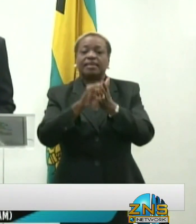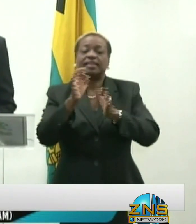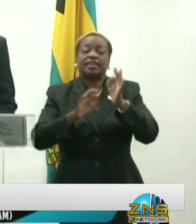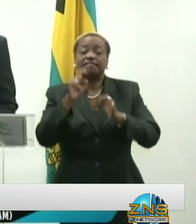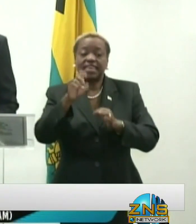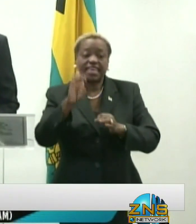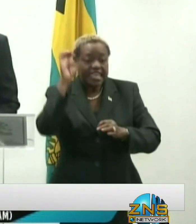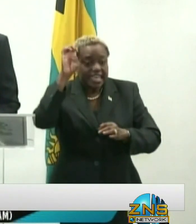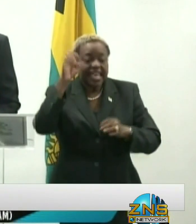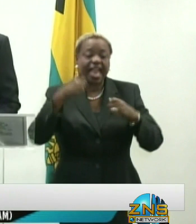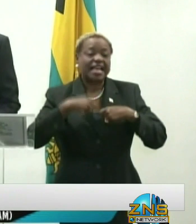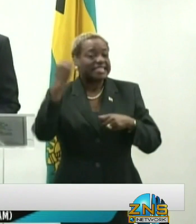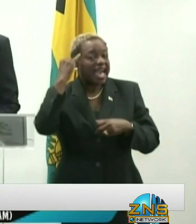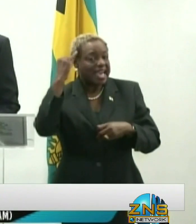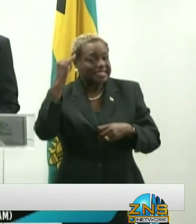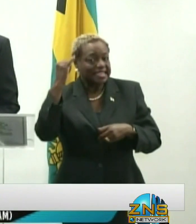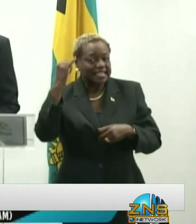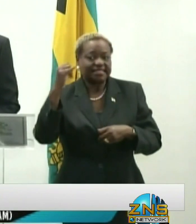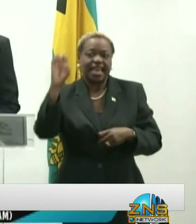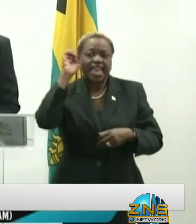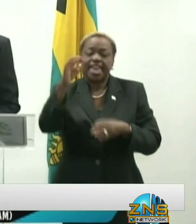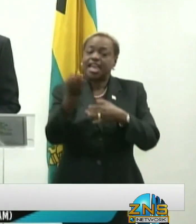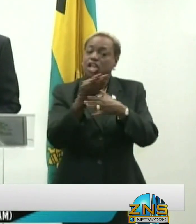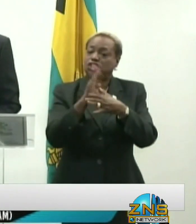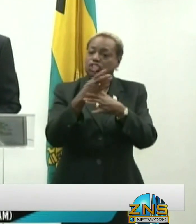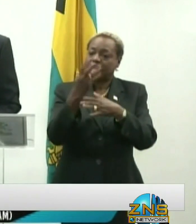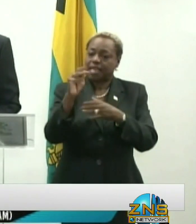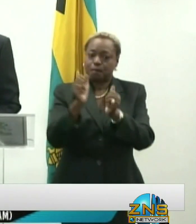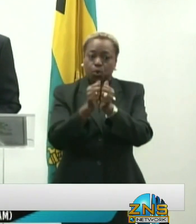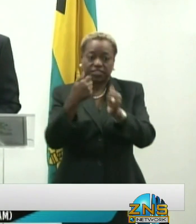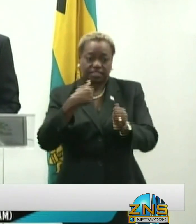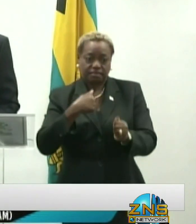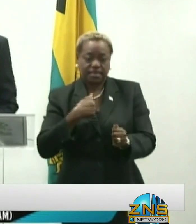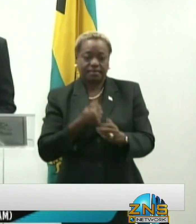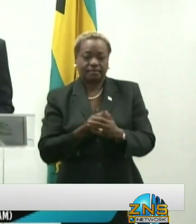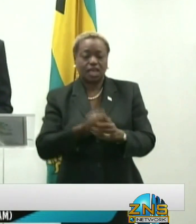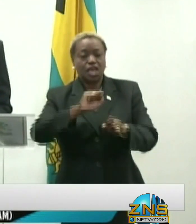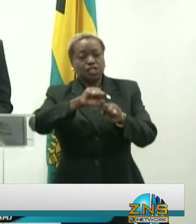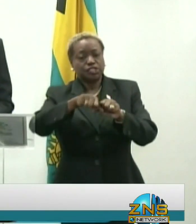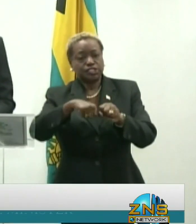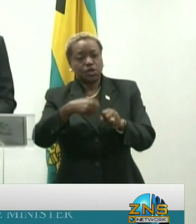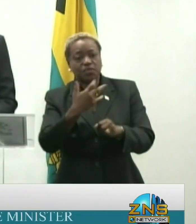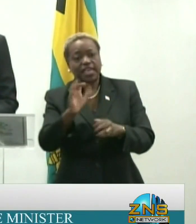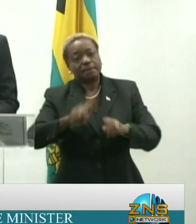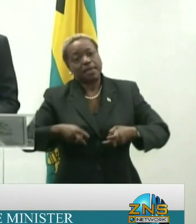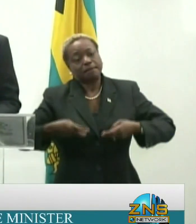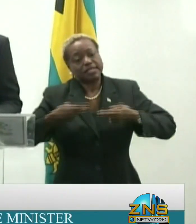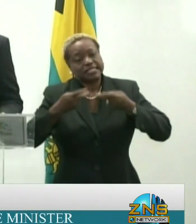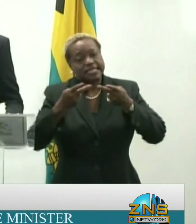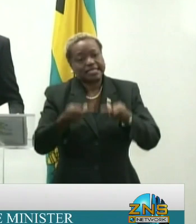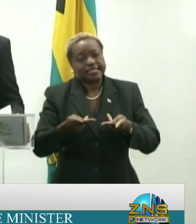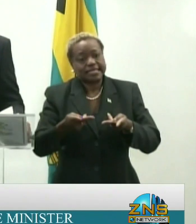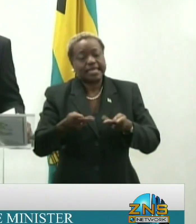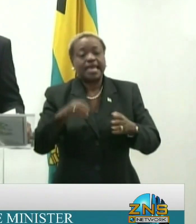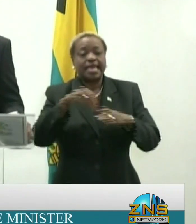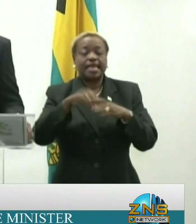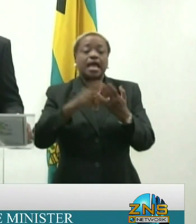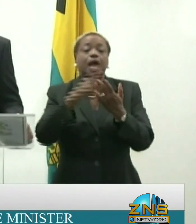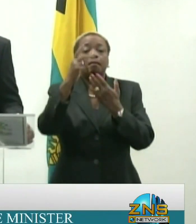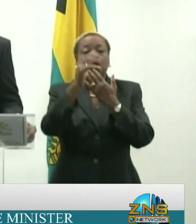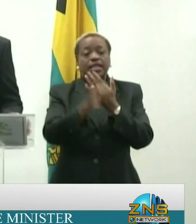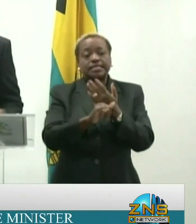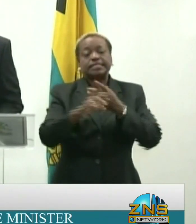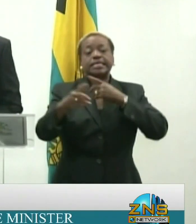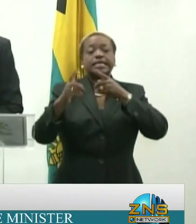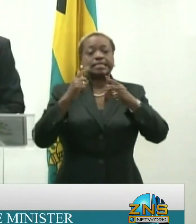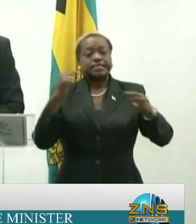that if he has ideas, he would share them with me so they can be presented in our policy